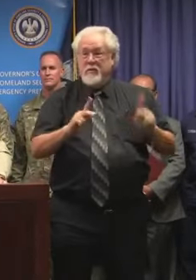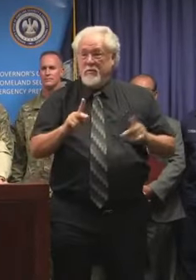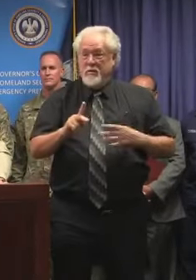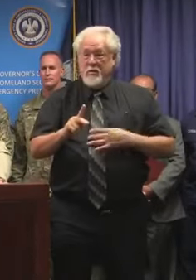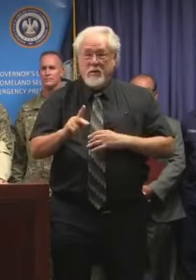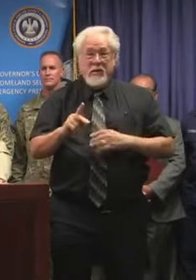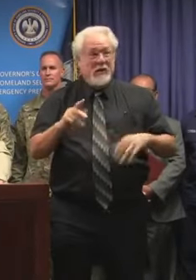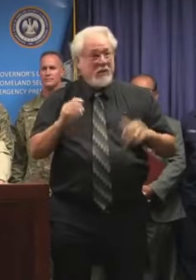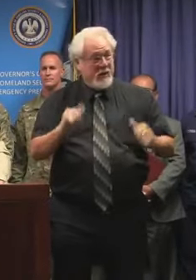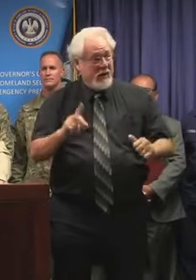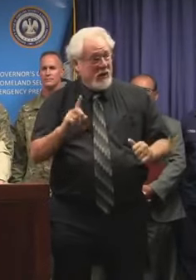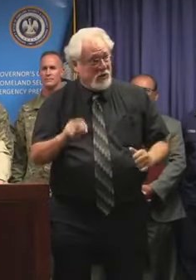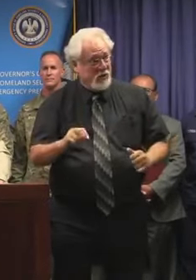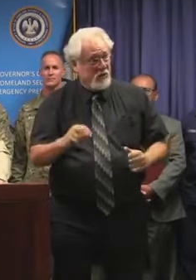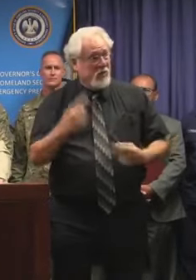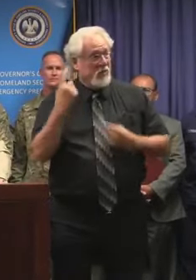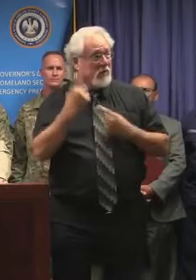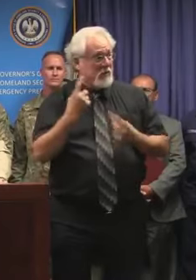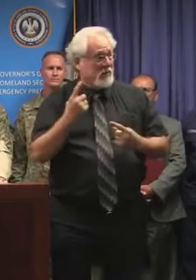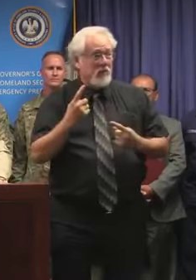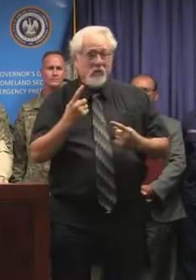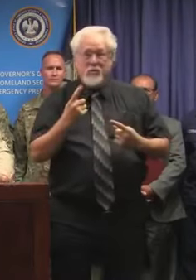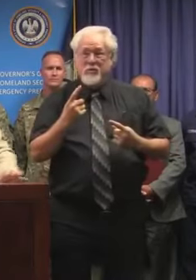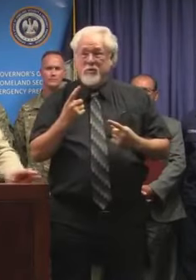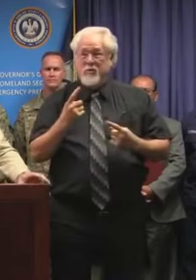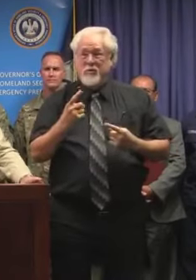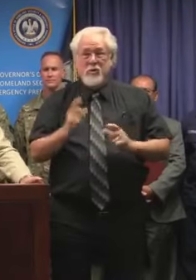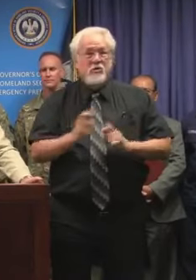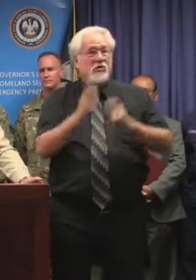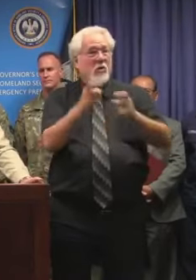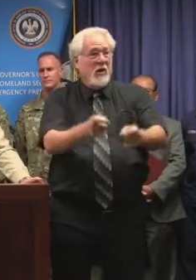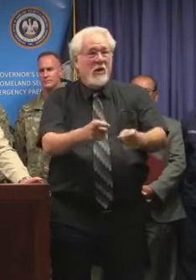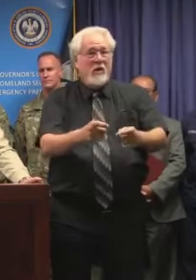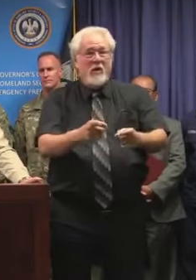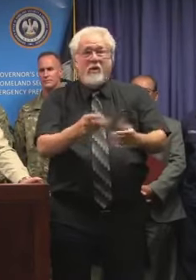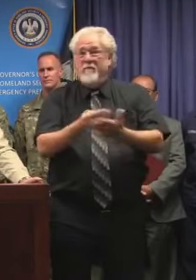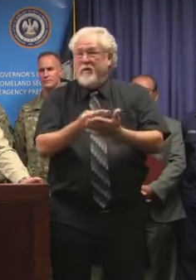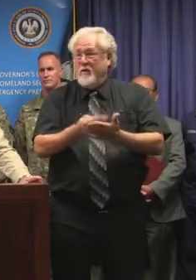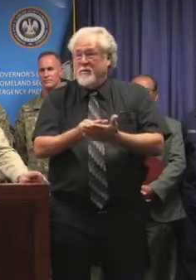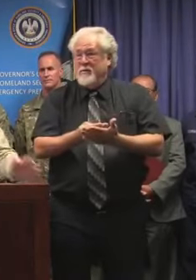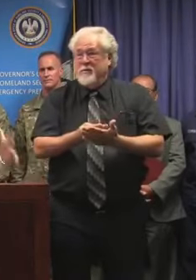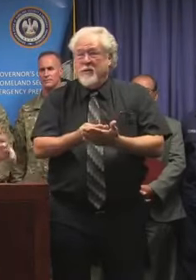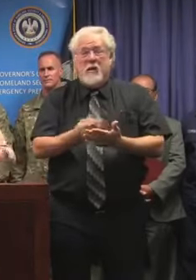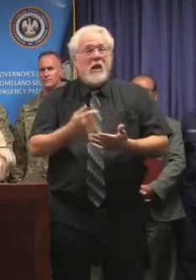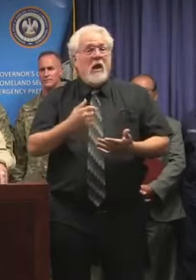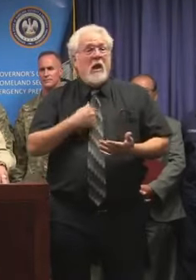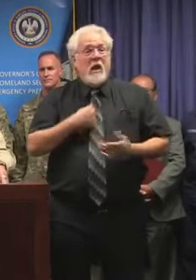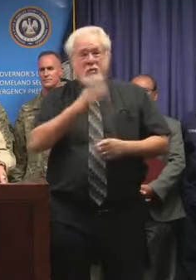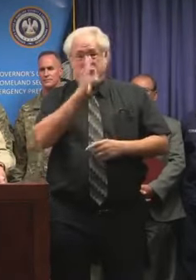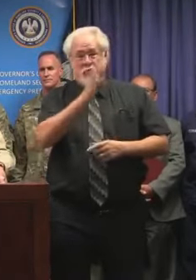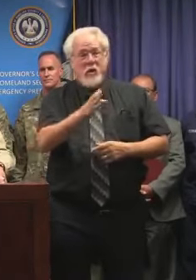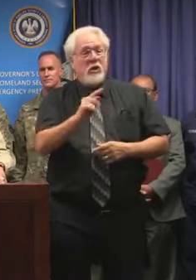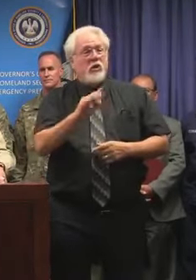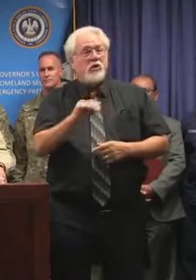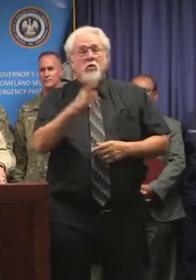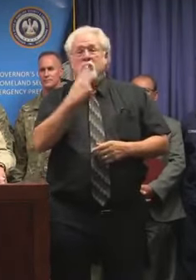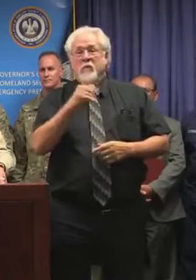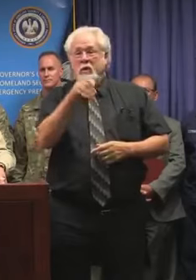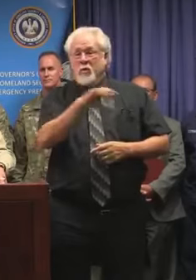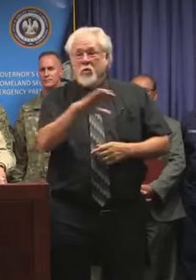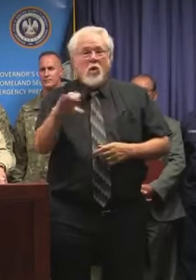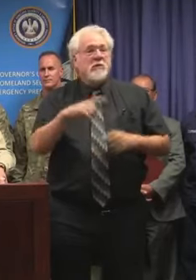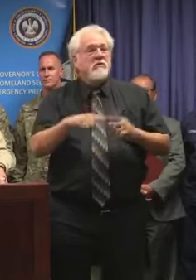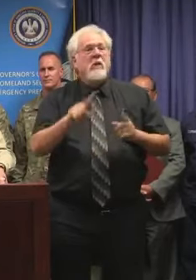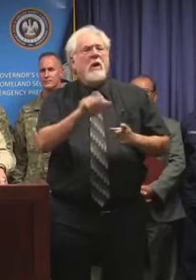if they're able to do it, to consider donating funds. I will direct them to the Red Cross, but there will